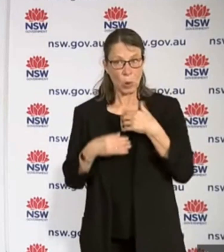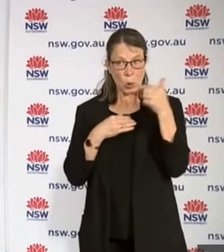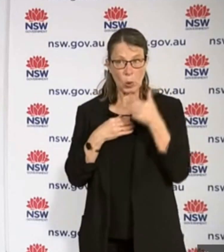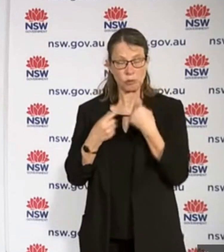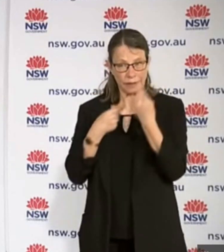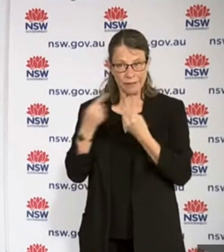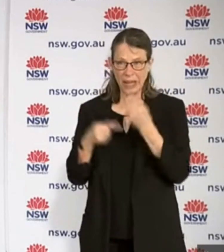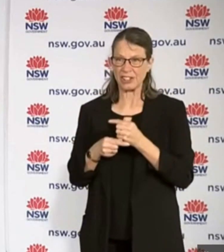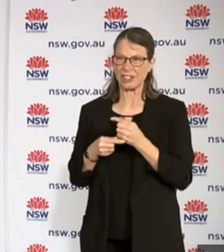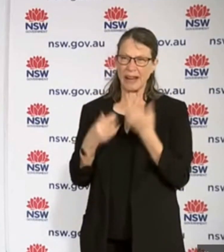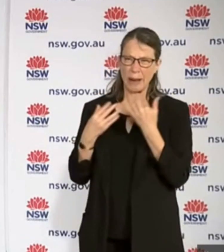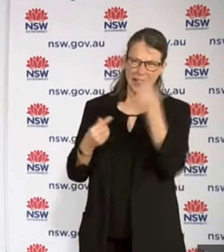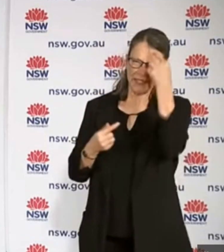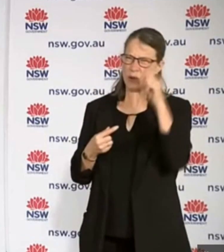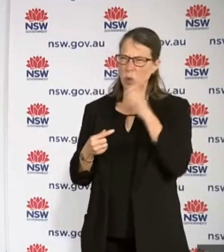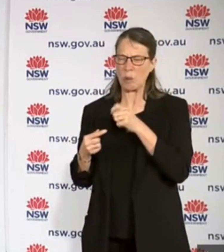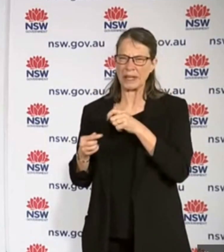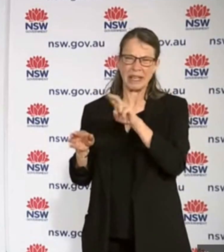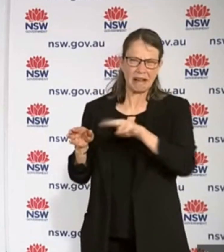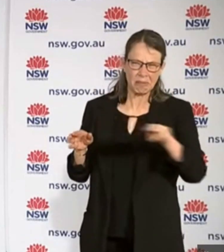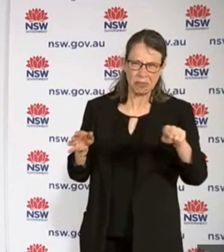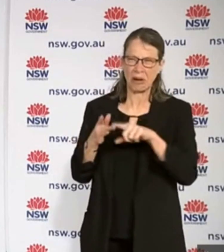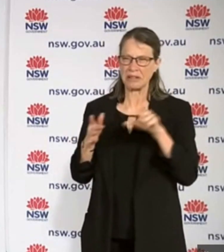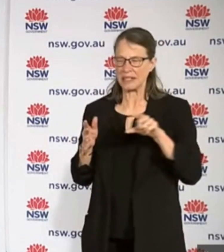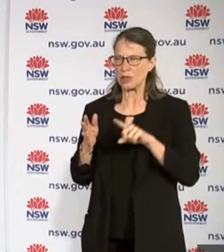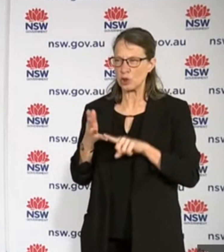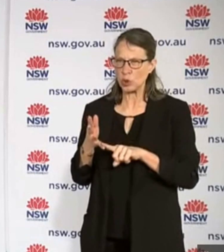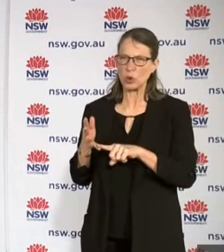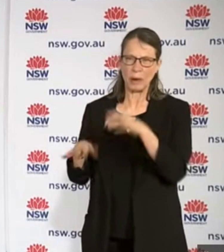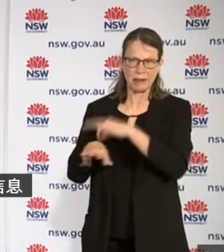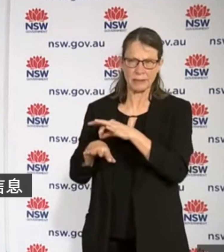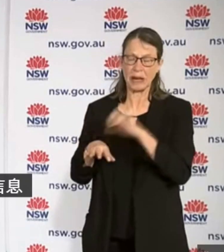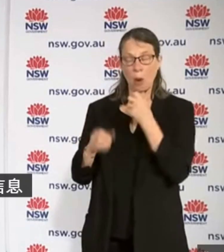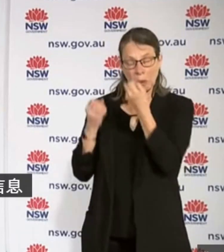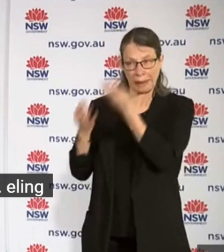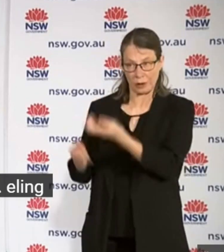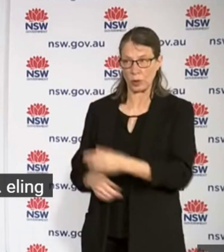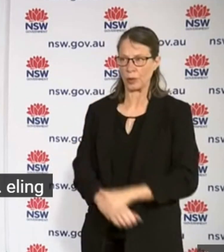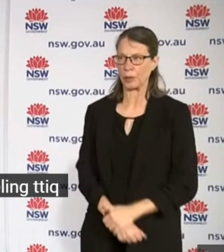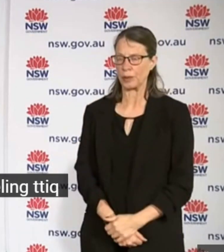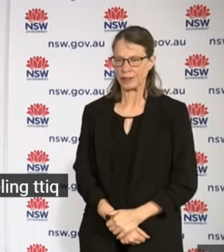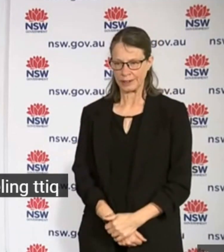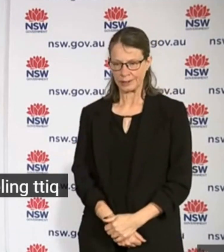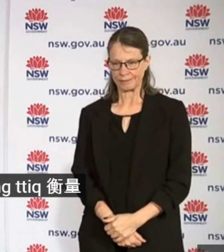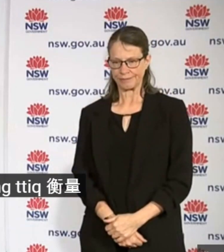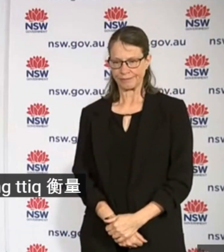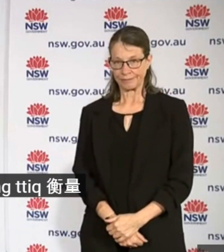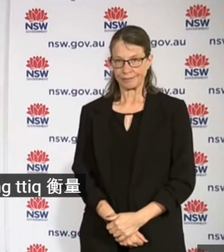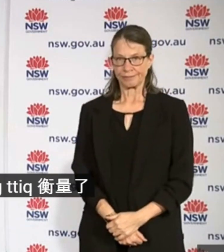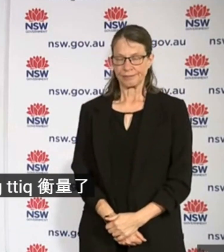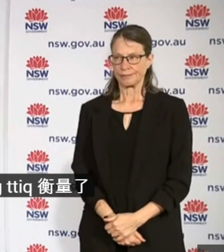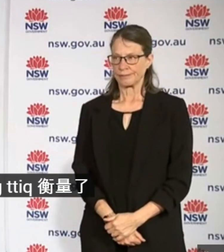publicly available any information that we have. I'm sorry, Premier, but under the Doherty modelling, the TPIQ measures,